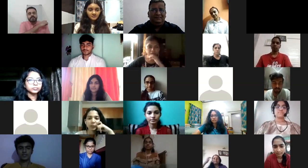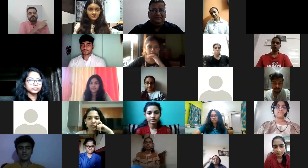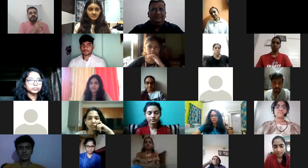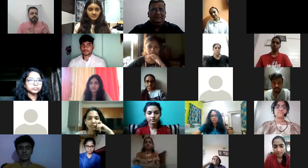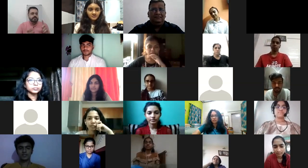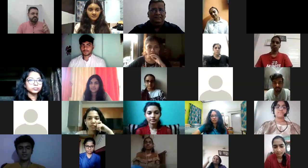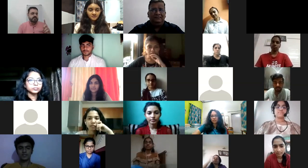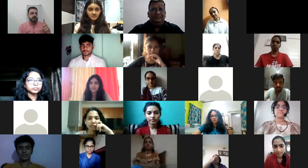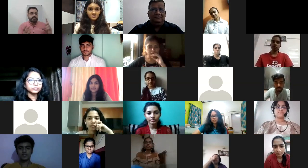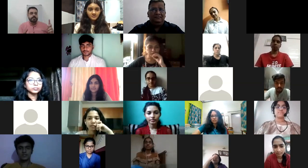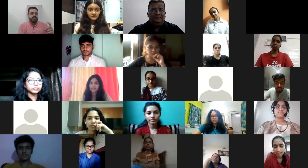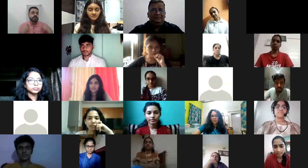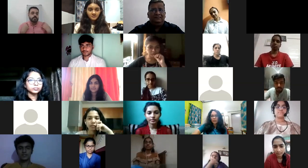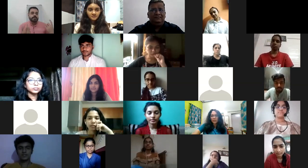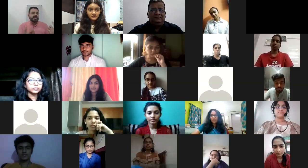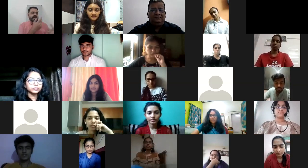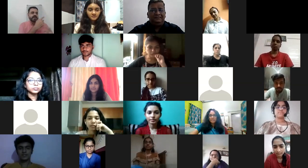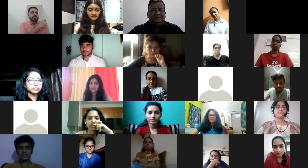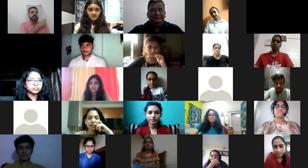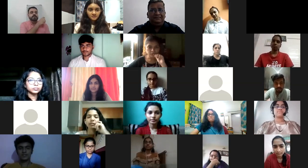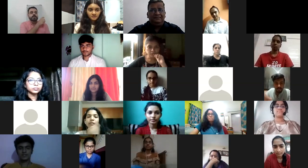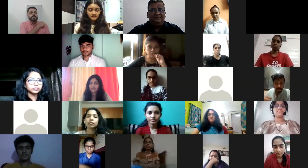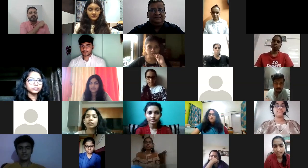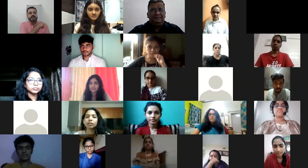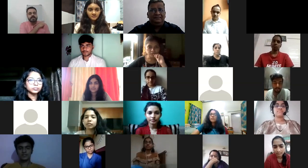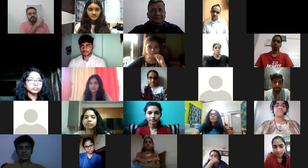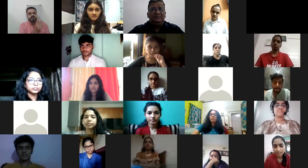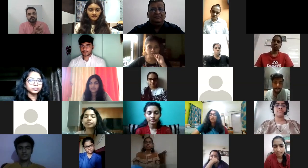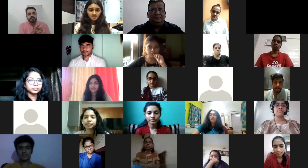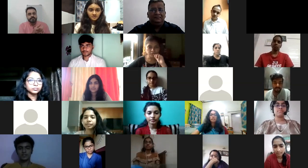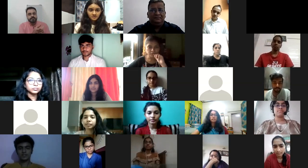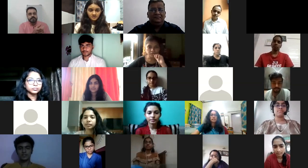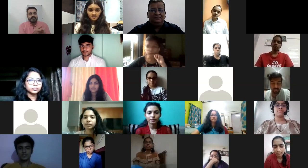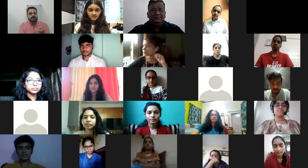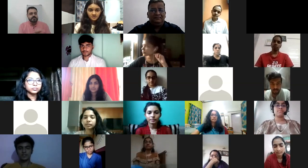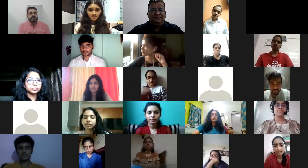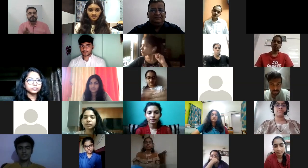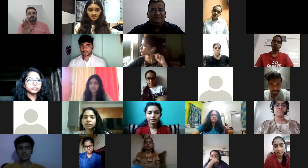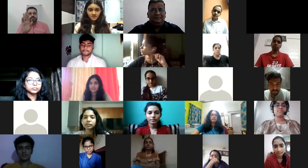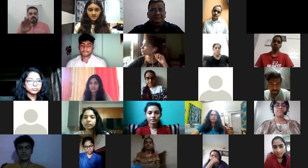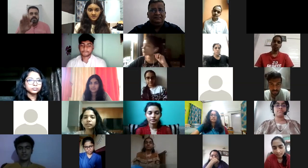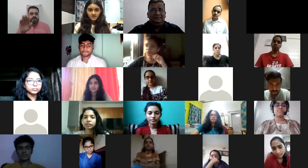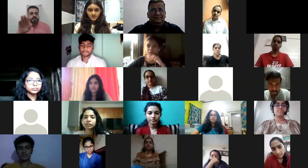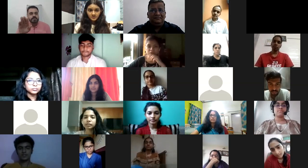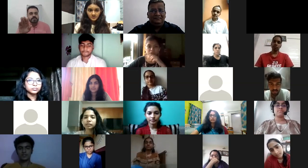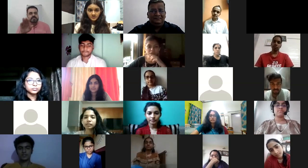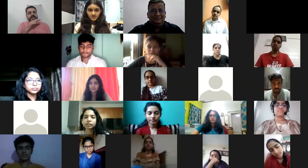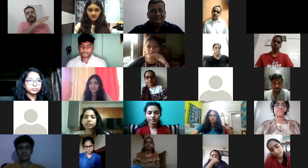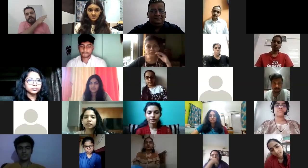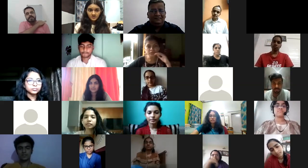if a person with hearing impairment or you are behind and you want to get the attention of the next person, this also is like tapping the